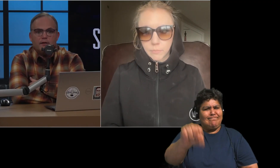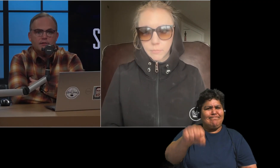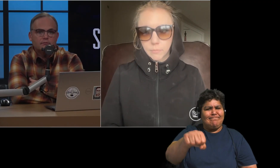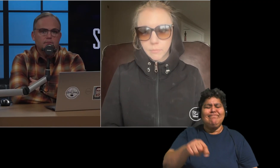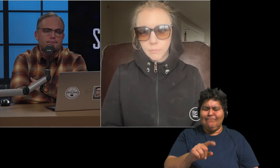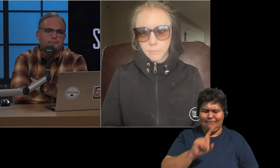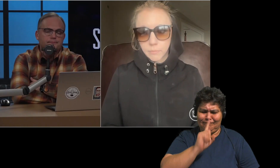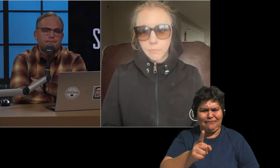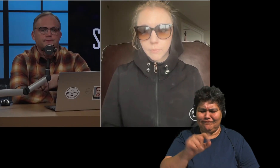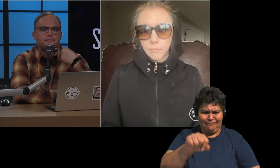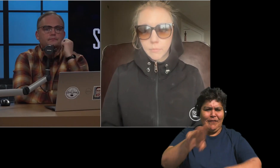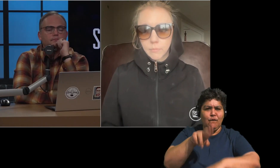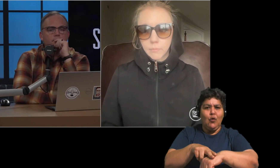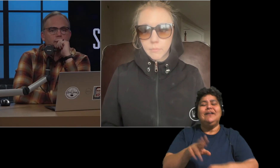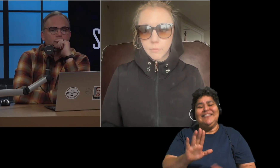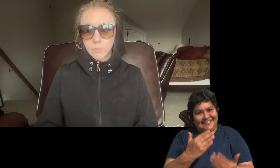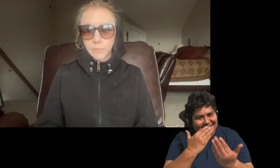you got into this.